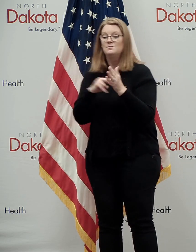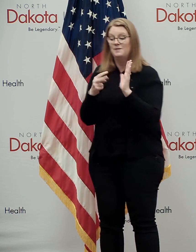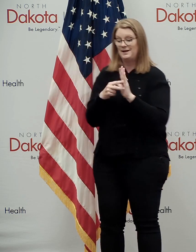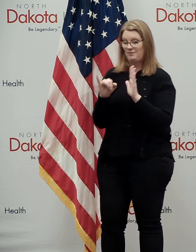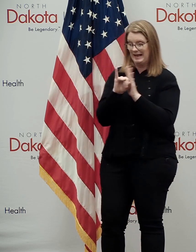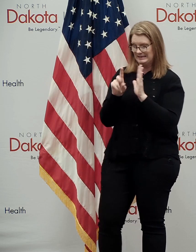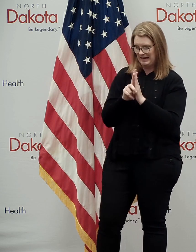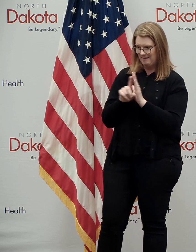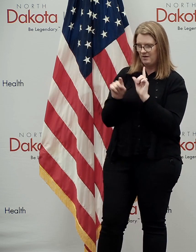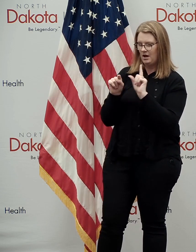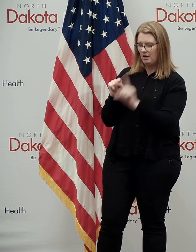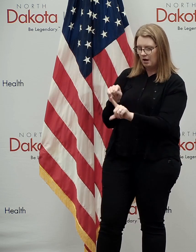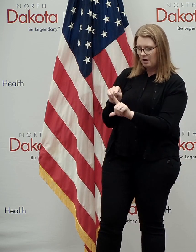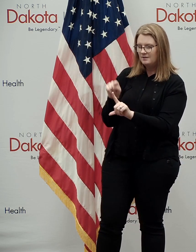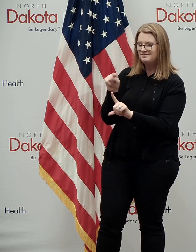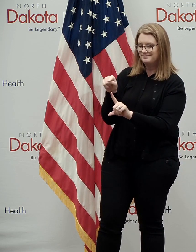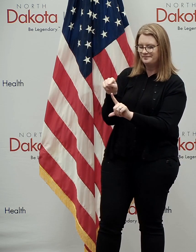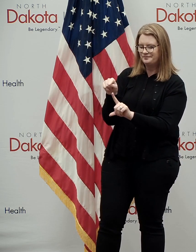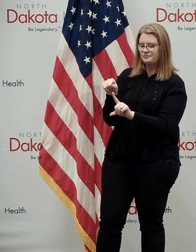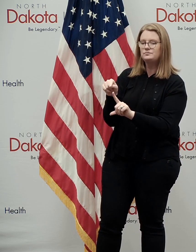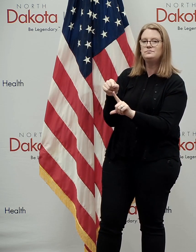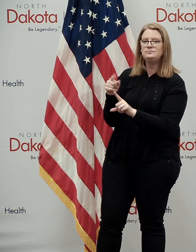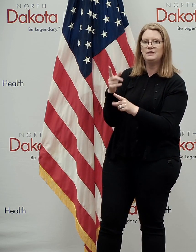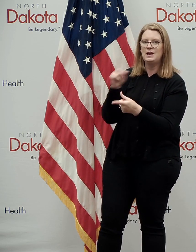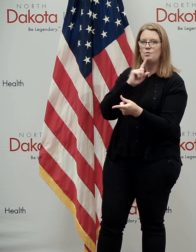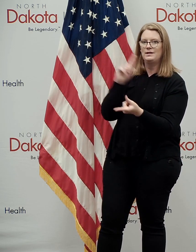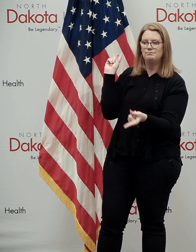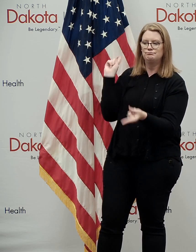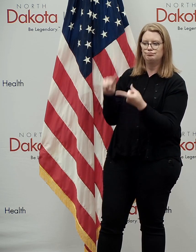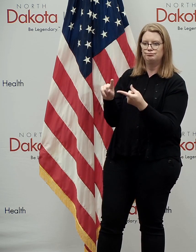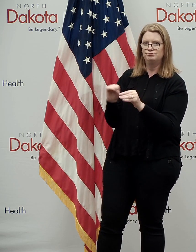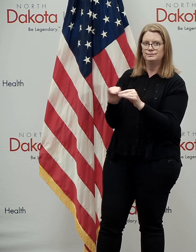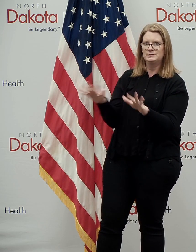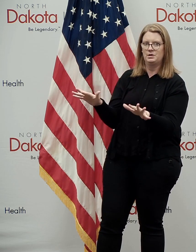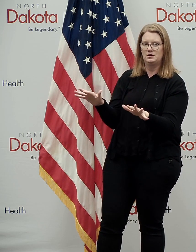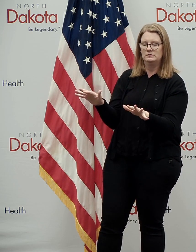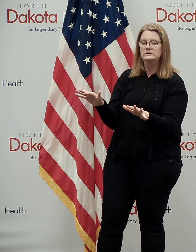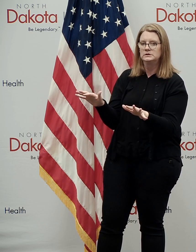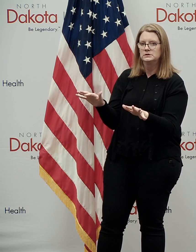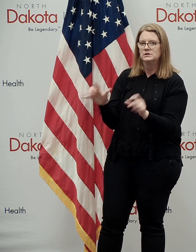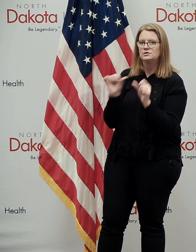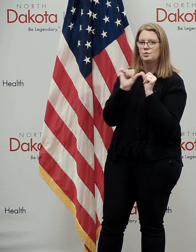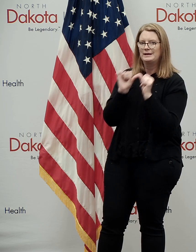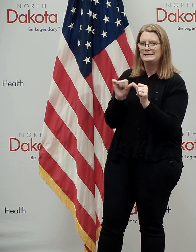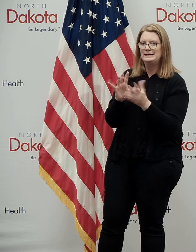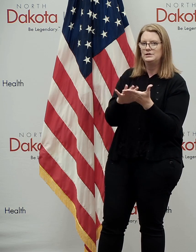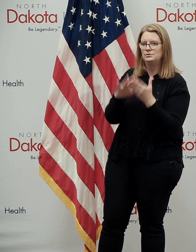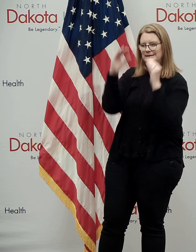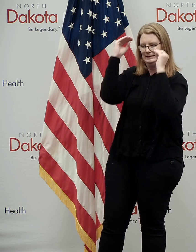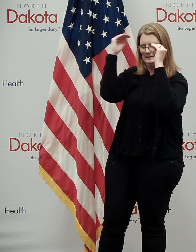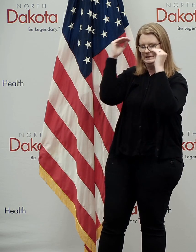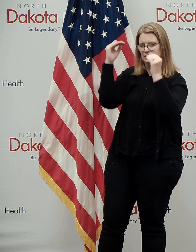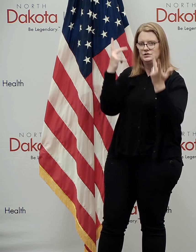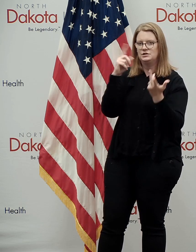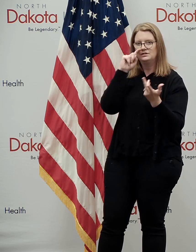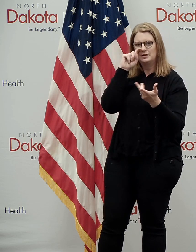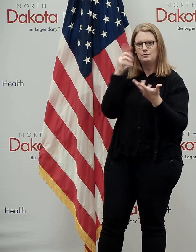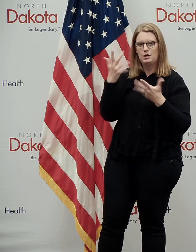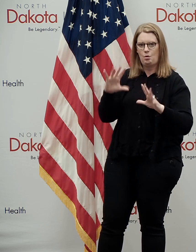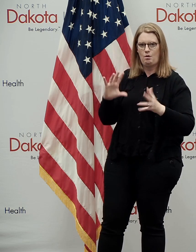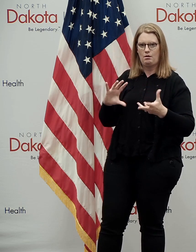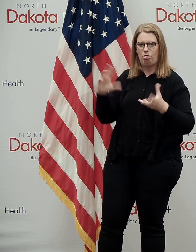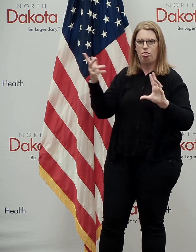identify who might have been a close contact, contain and mitigate the spread, so we can continue the learning of our students with the least amount of